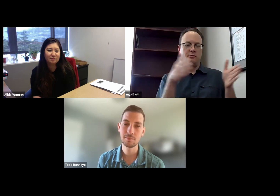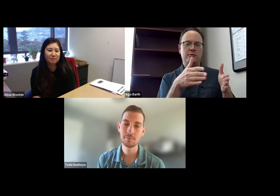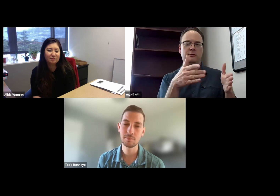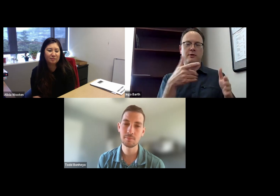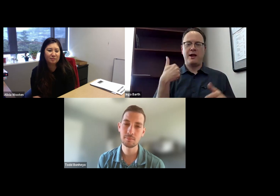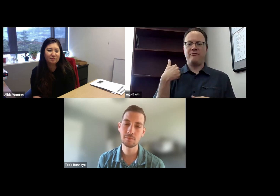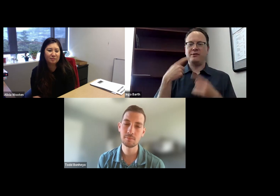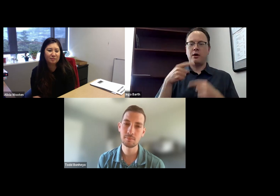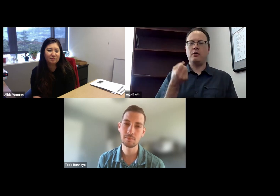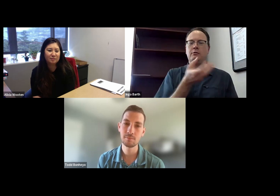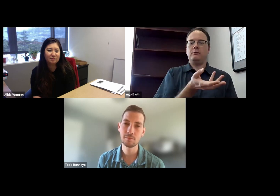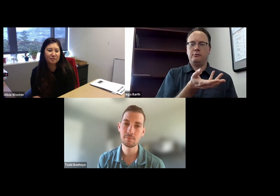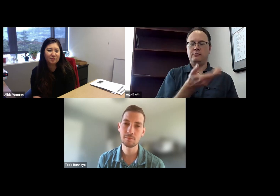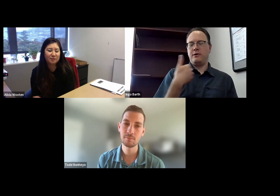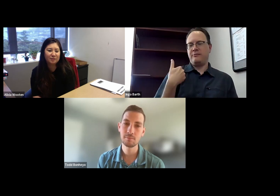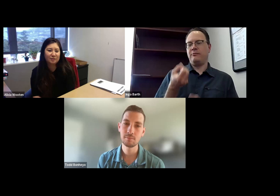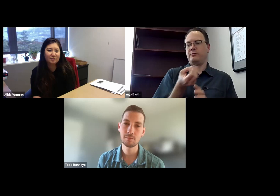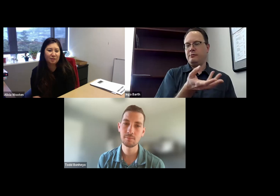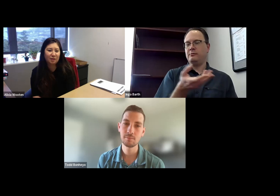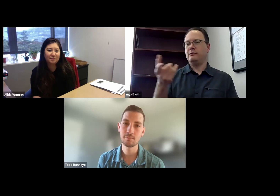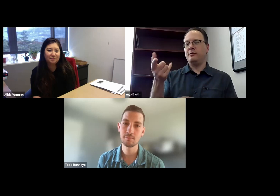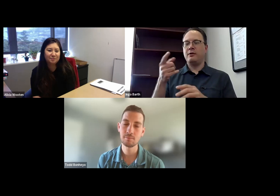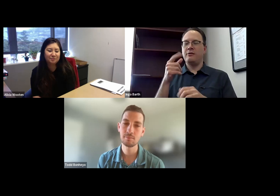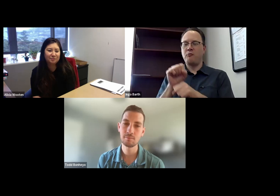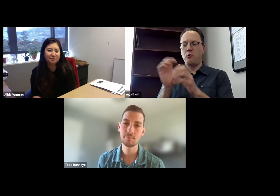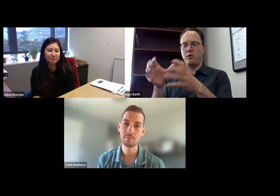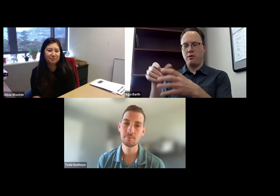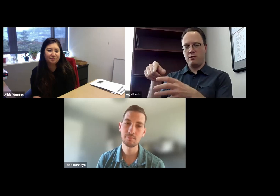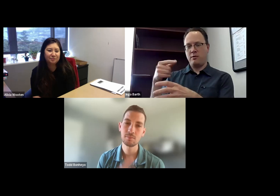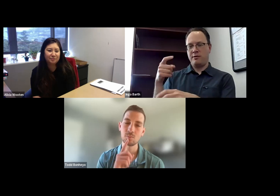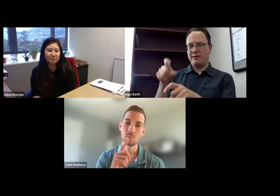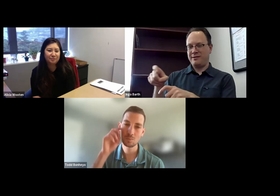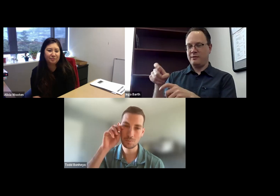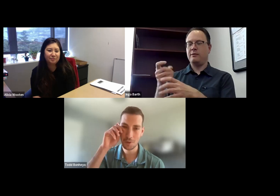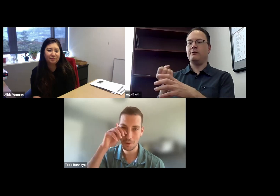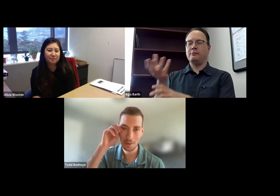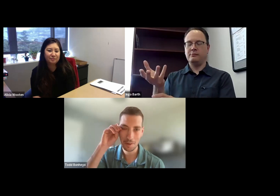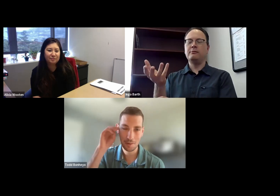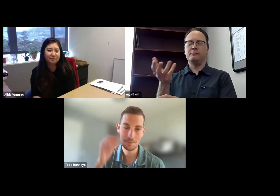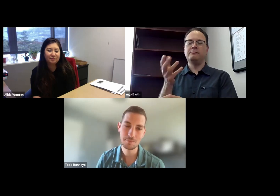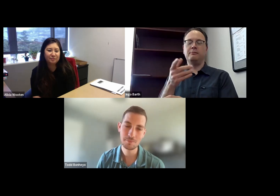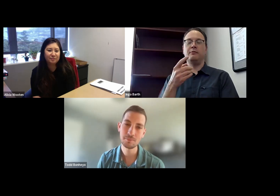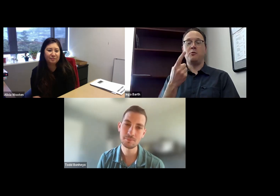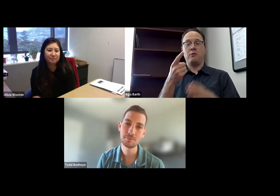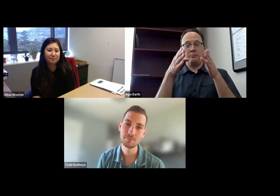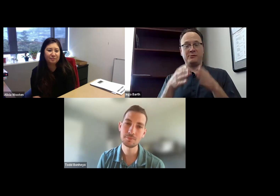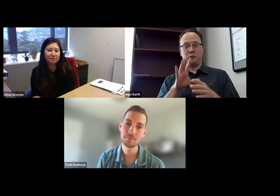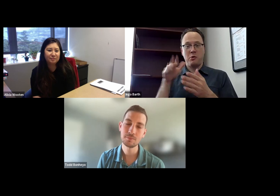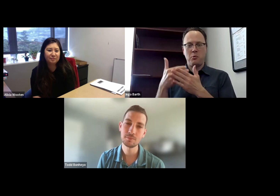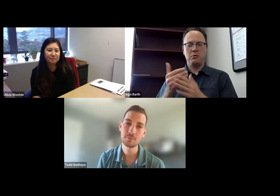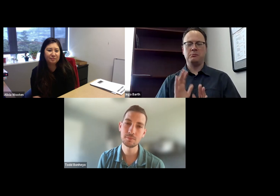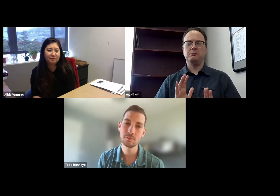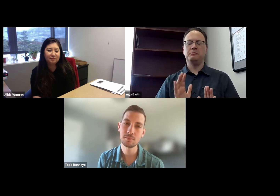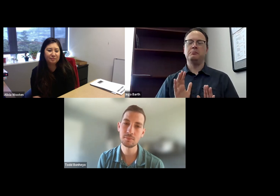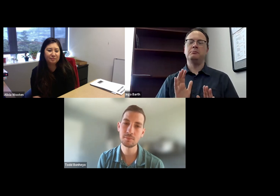about titanium. If you work for the dentist, you talk about certain chemicals. So I do think there are deaf people in enough